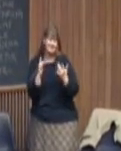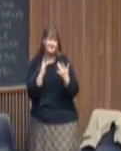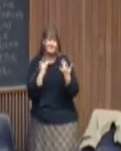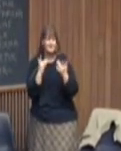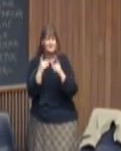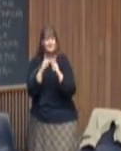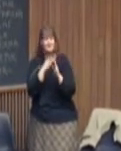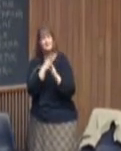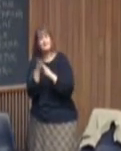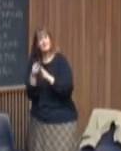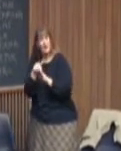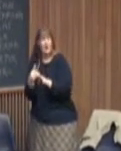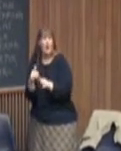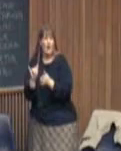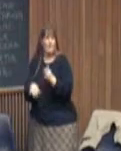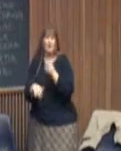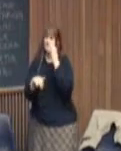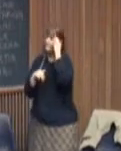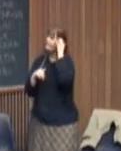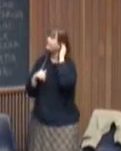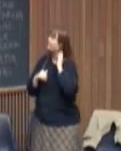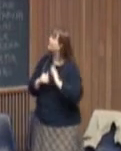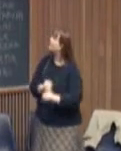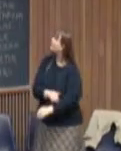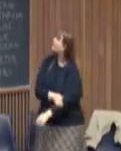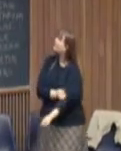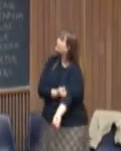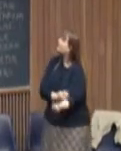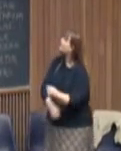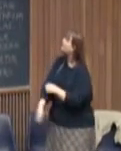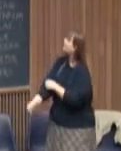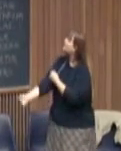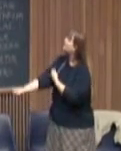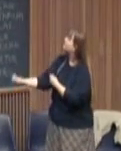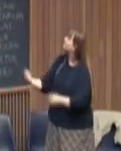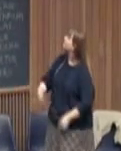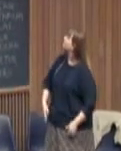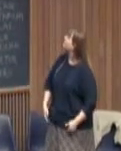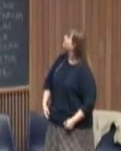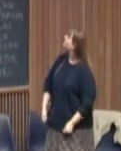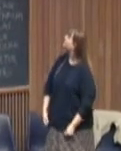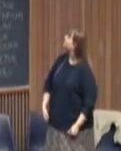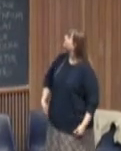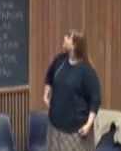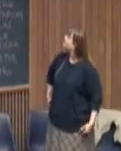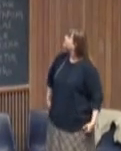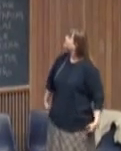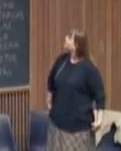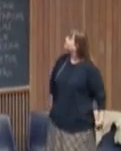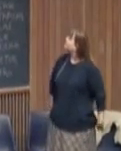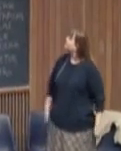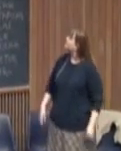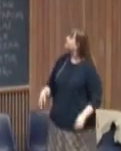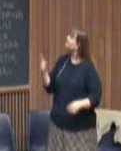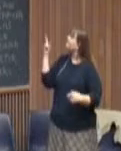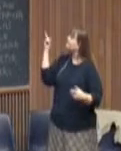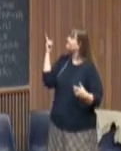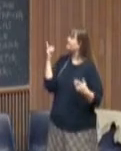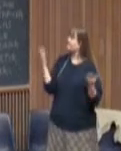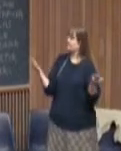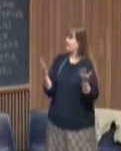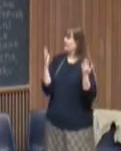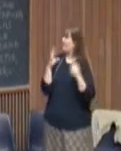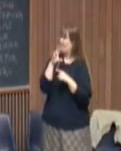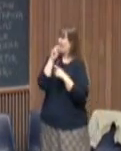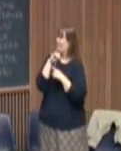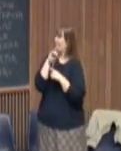likely to consent search blacks than whites, and 30% less likely to consent search Latinos and whites. So their searching